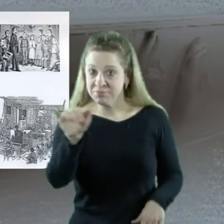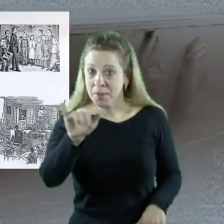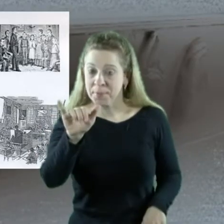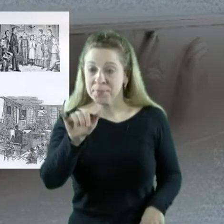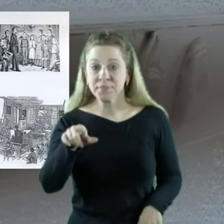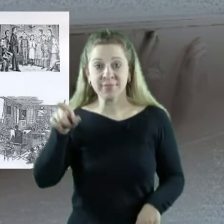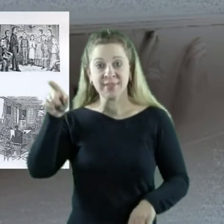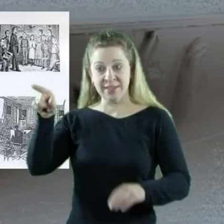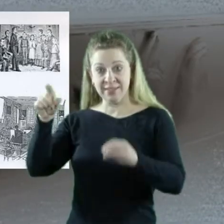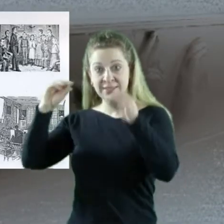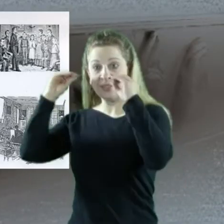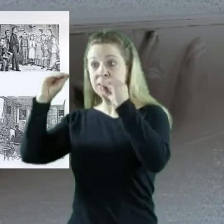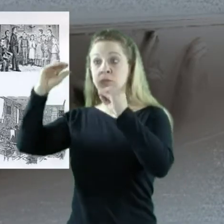Clerc taught deaf children.